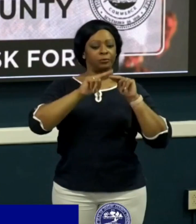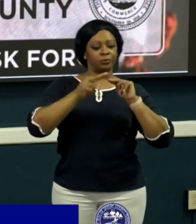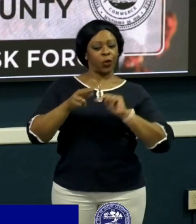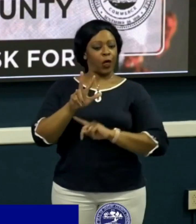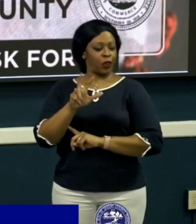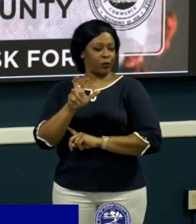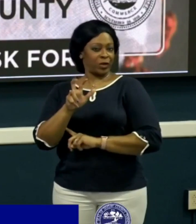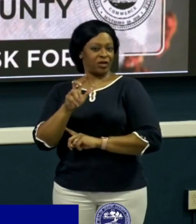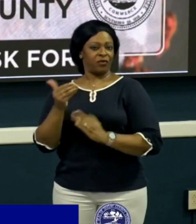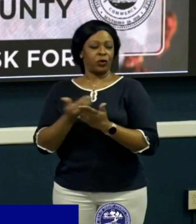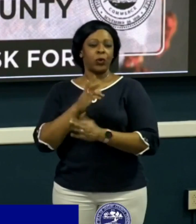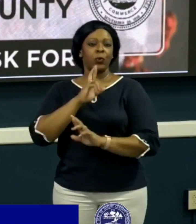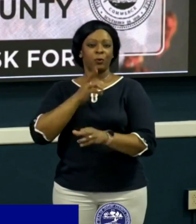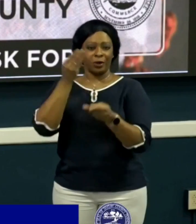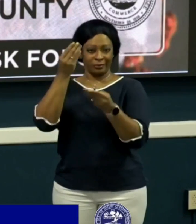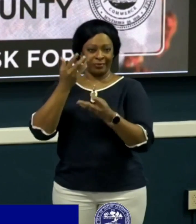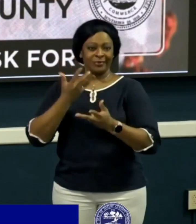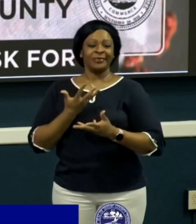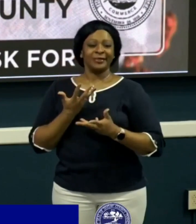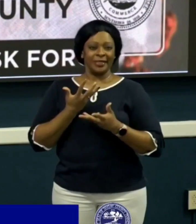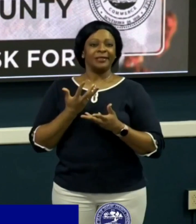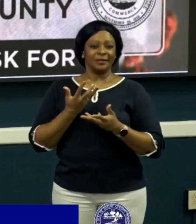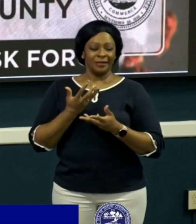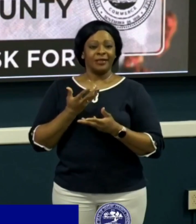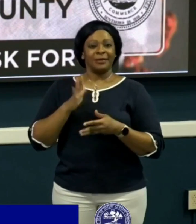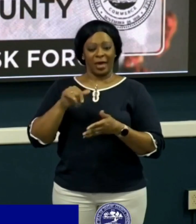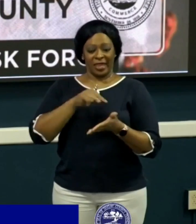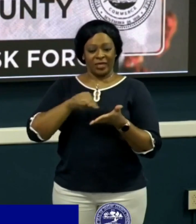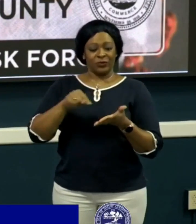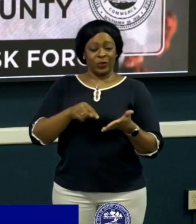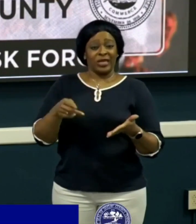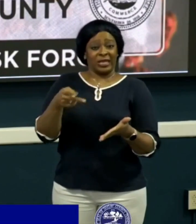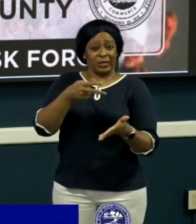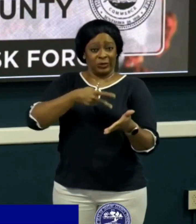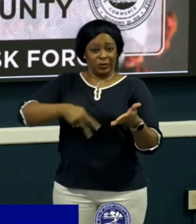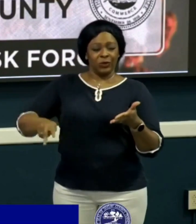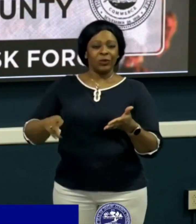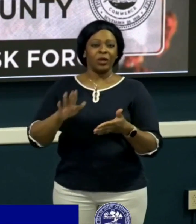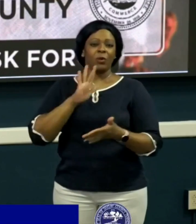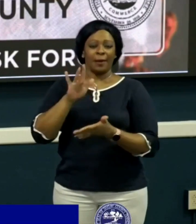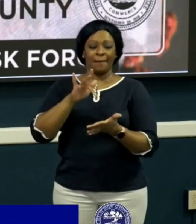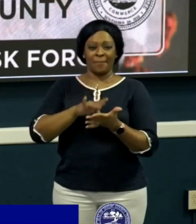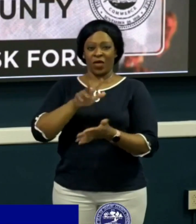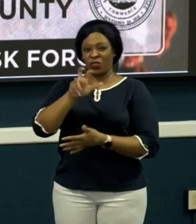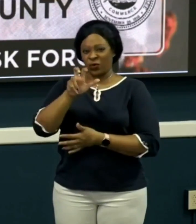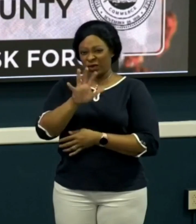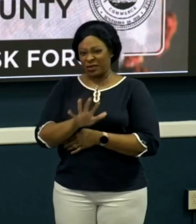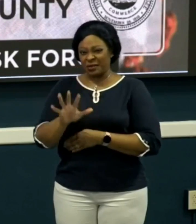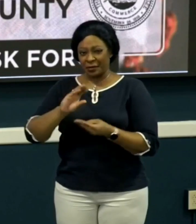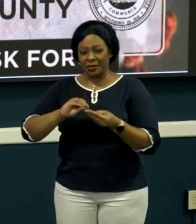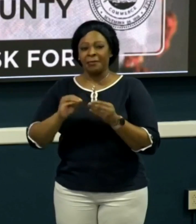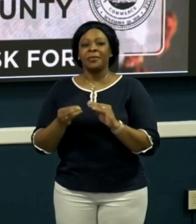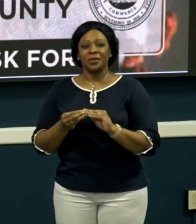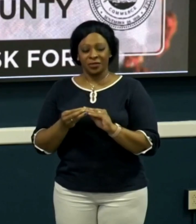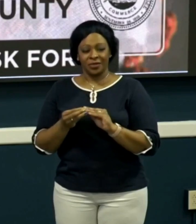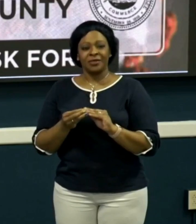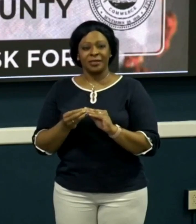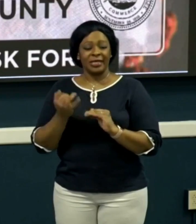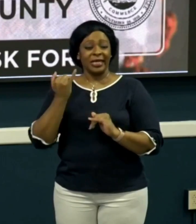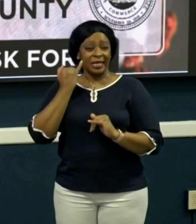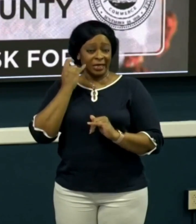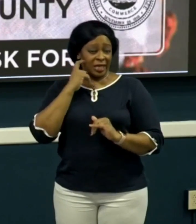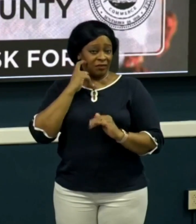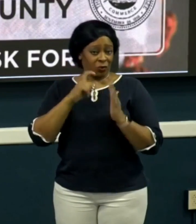that report towards the end of this week, and by early next week, we should be in the mid-300s or so if the